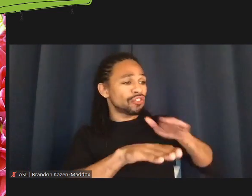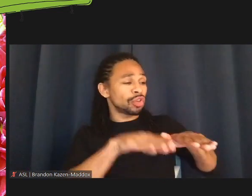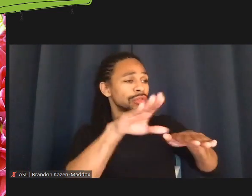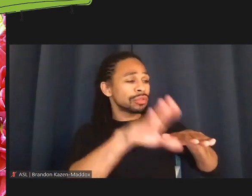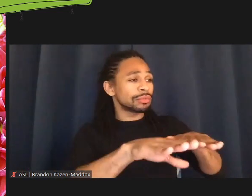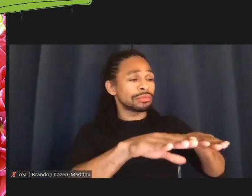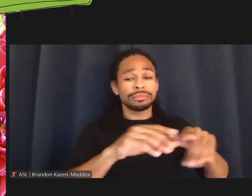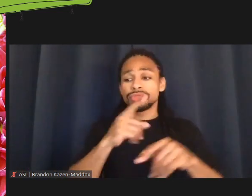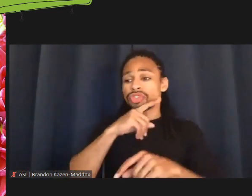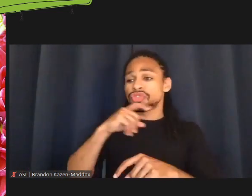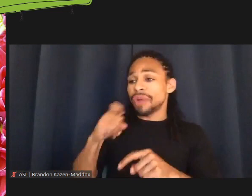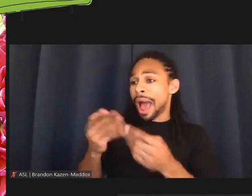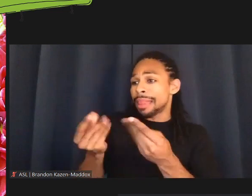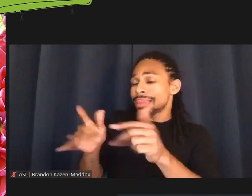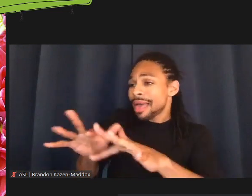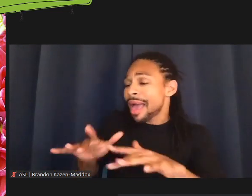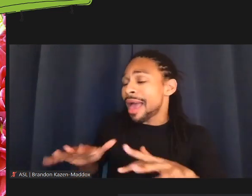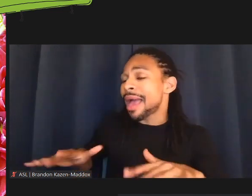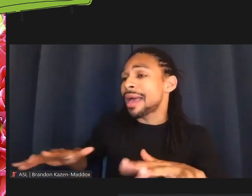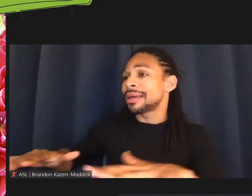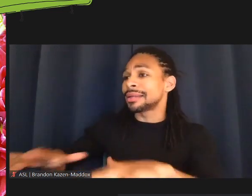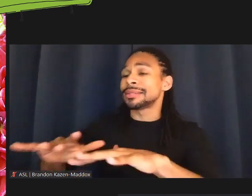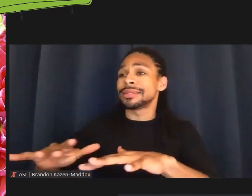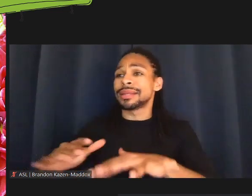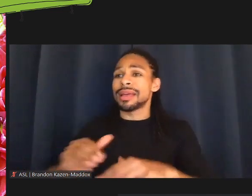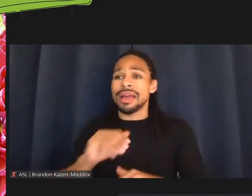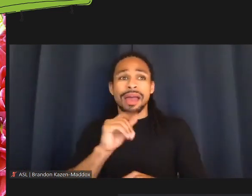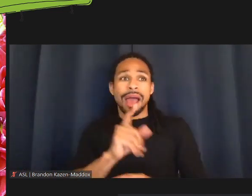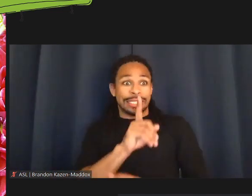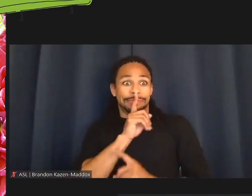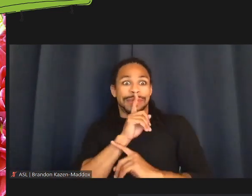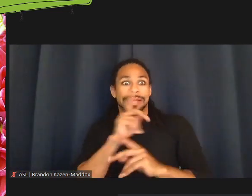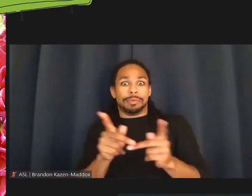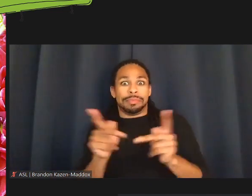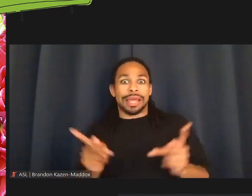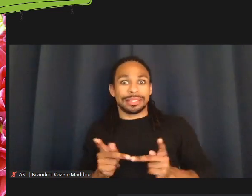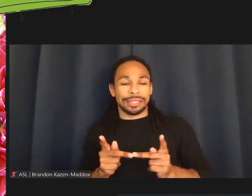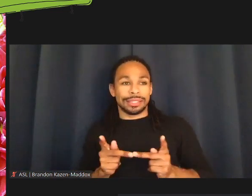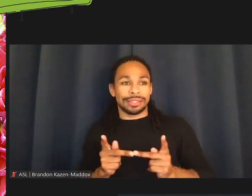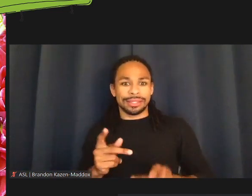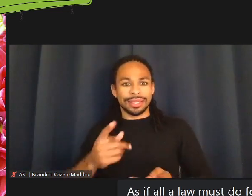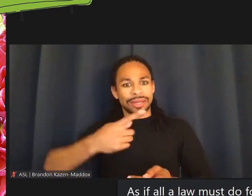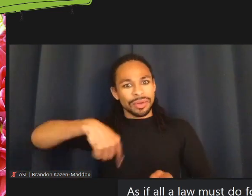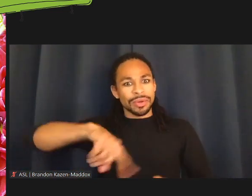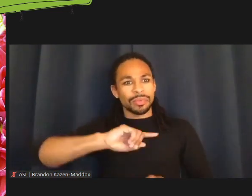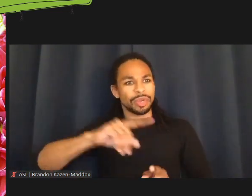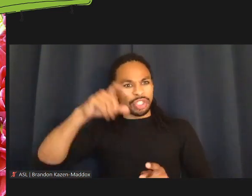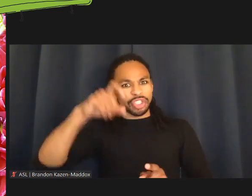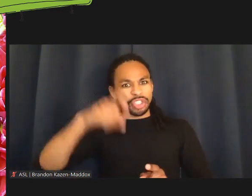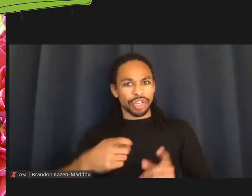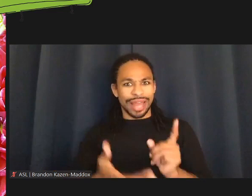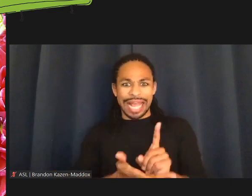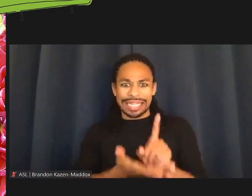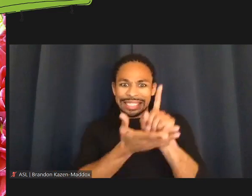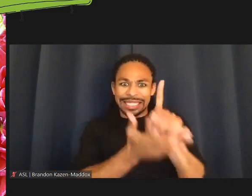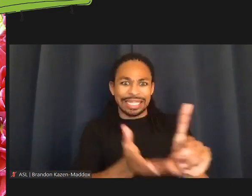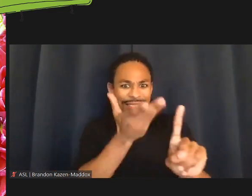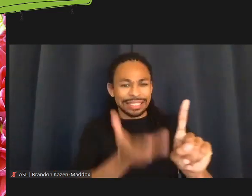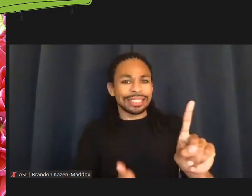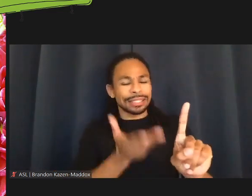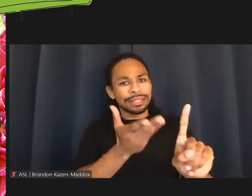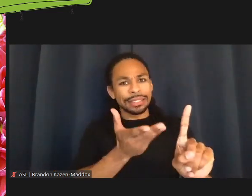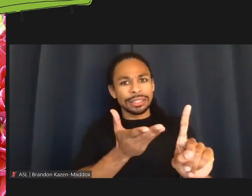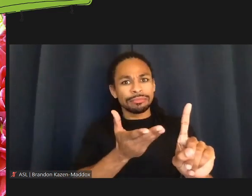unspeakable places to waiting places, is exist. As if all a law must do is say